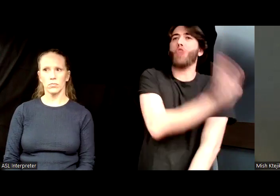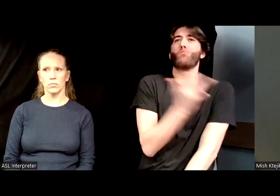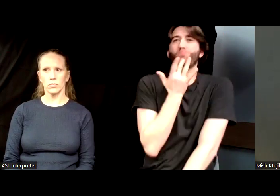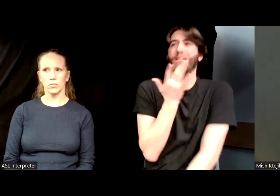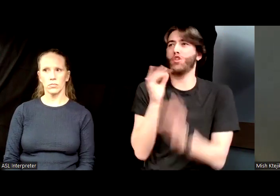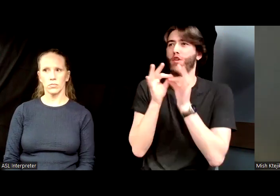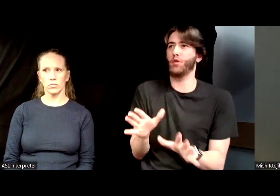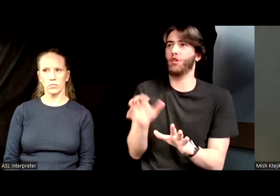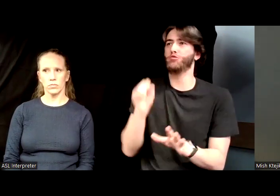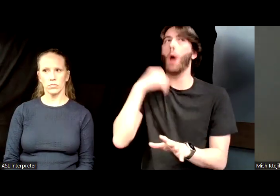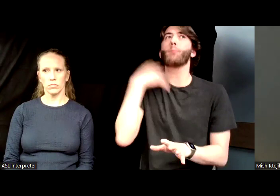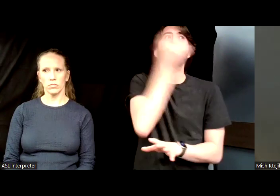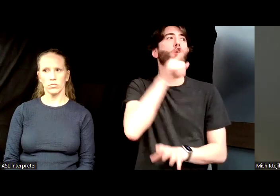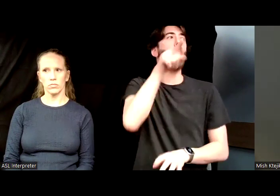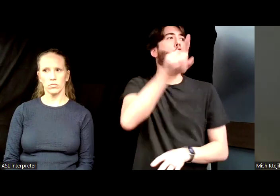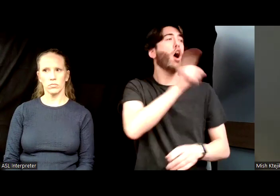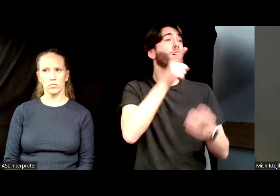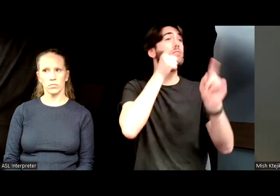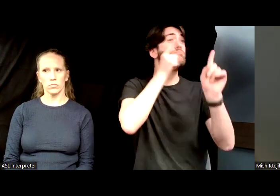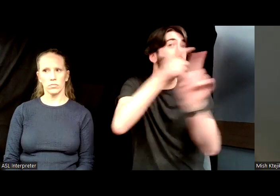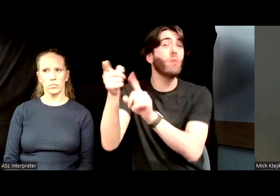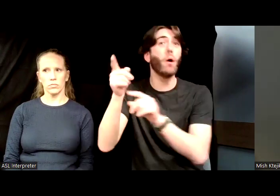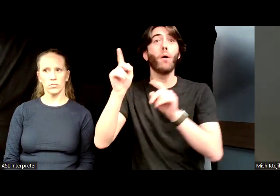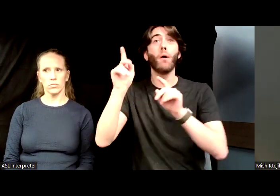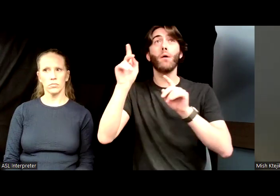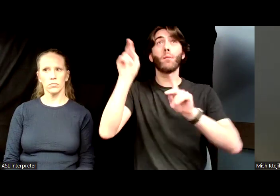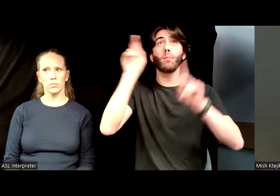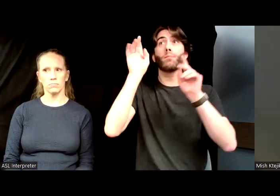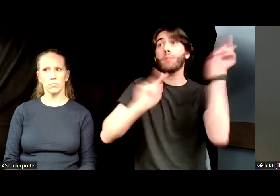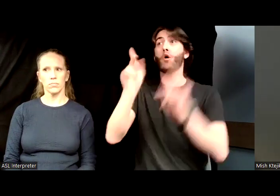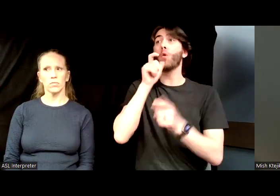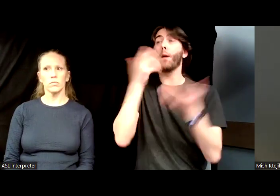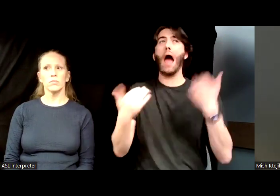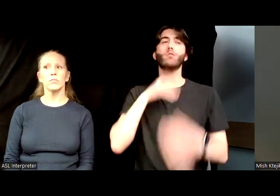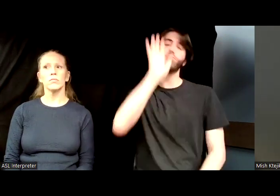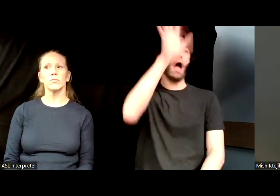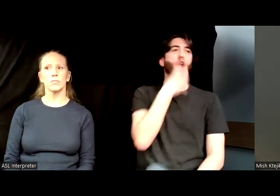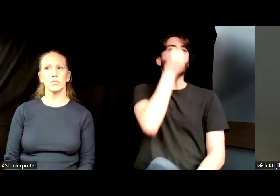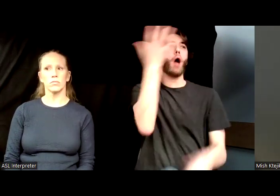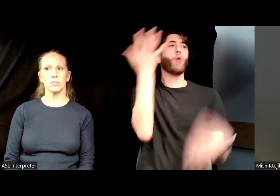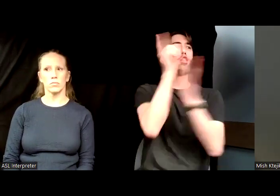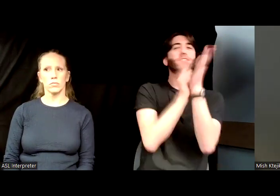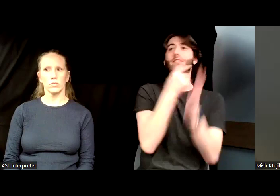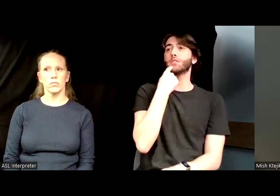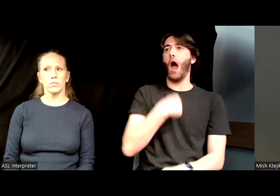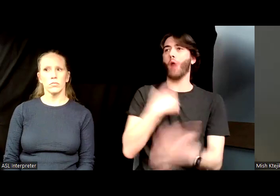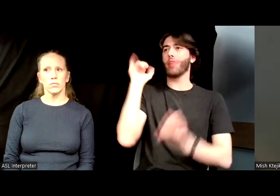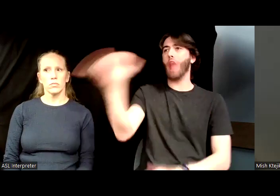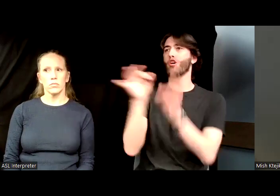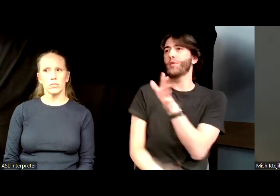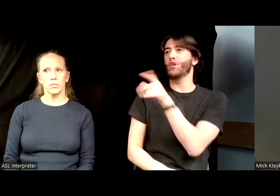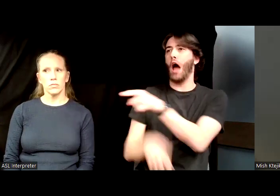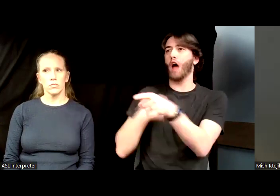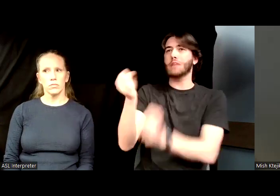ABA already provides, but we need to ask what the deaf constituents, what their preferences